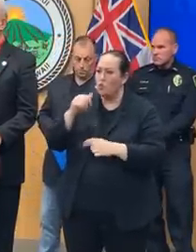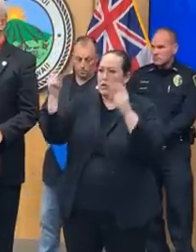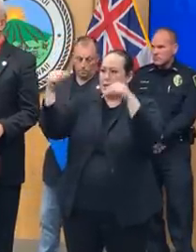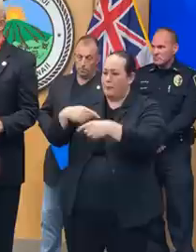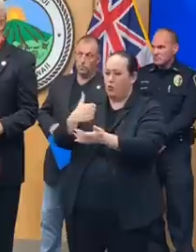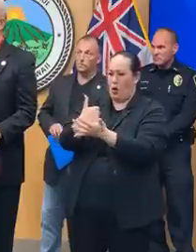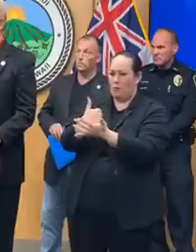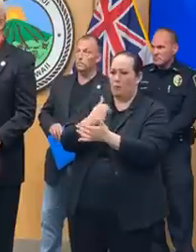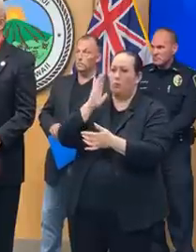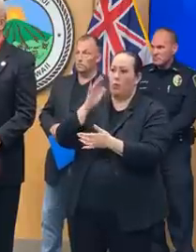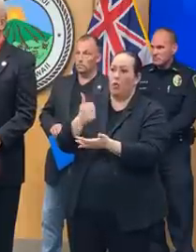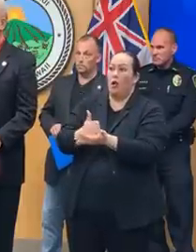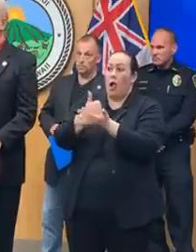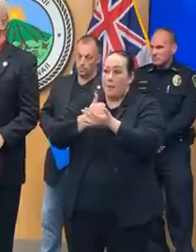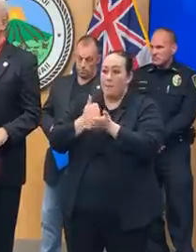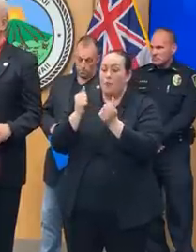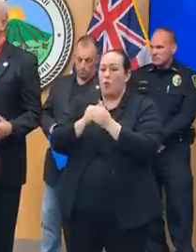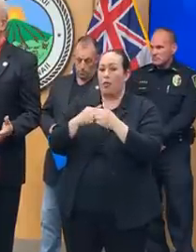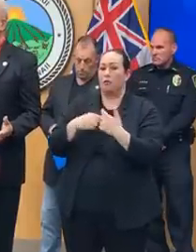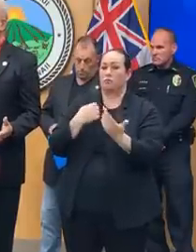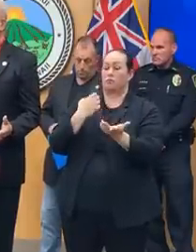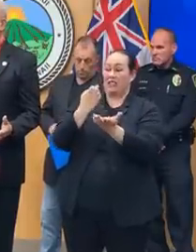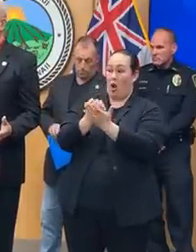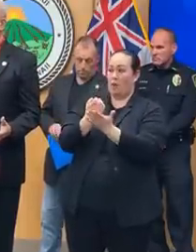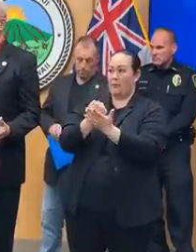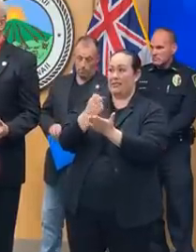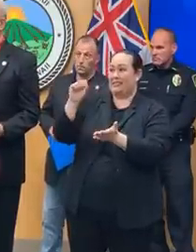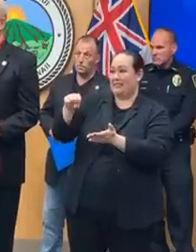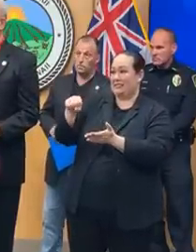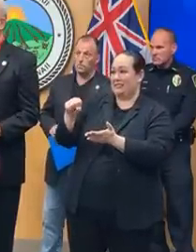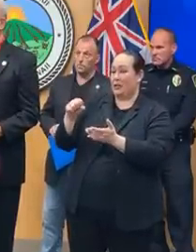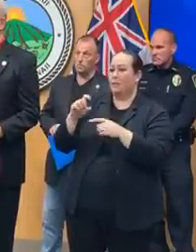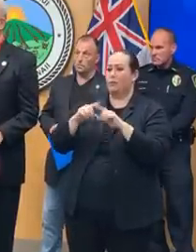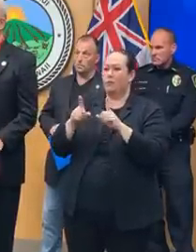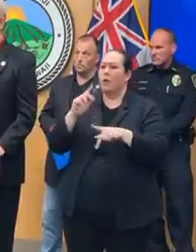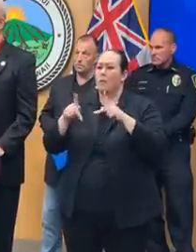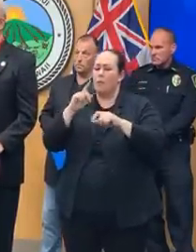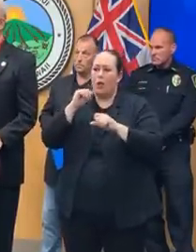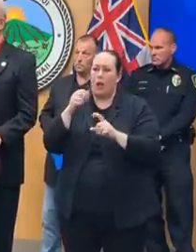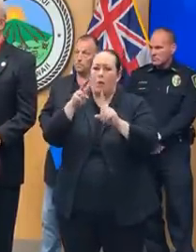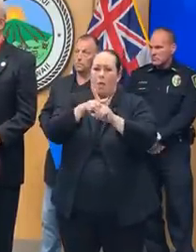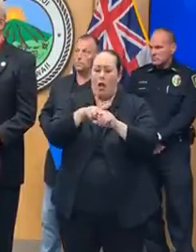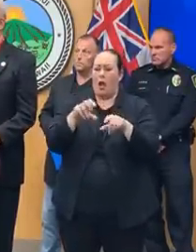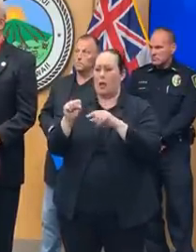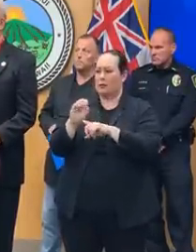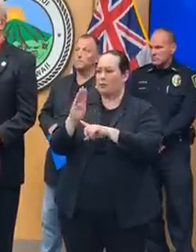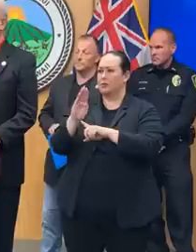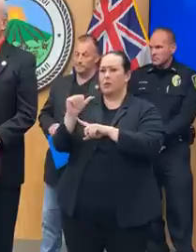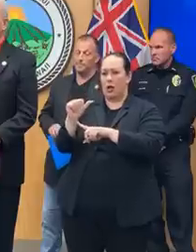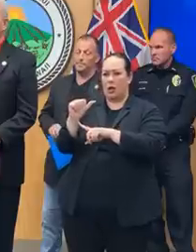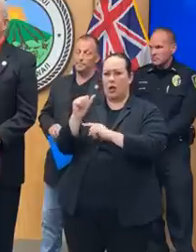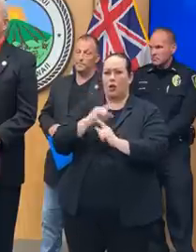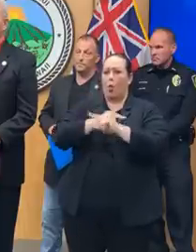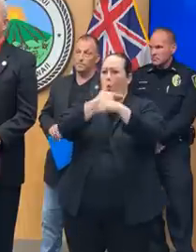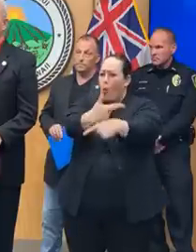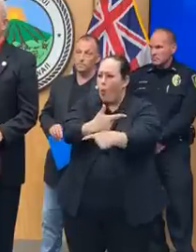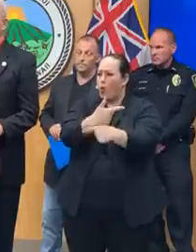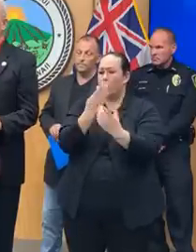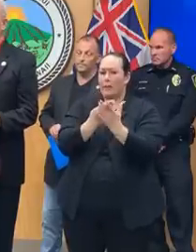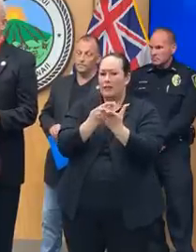So that will help with the economy, but of course, people can also apply for small business loans from the SBA. So